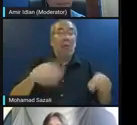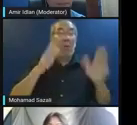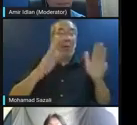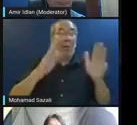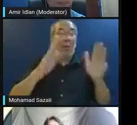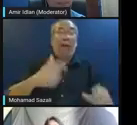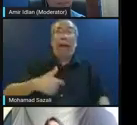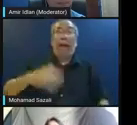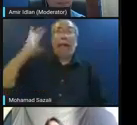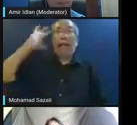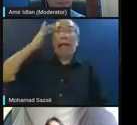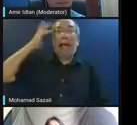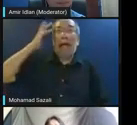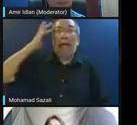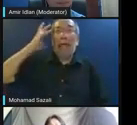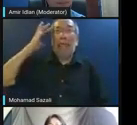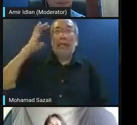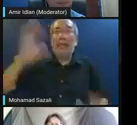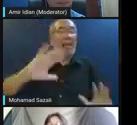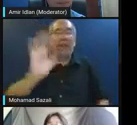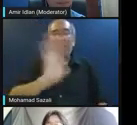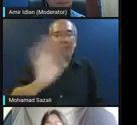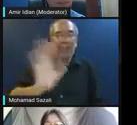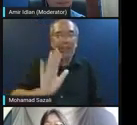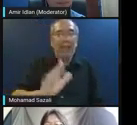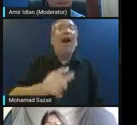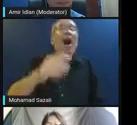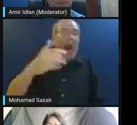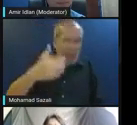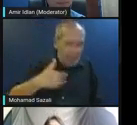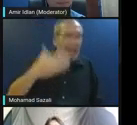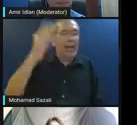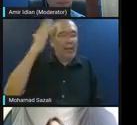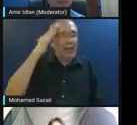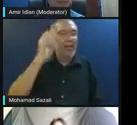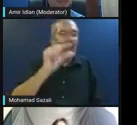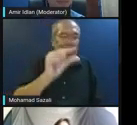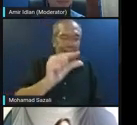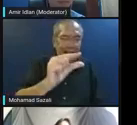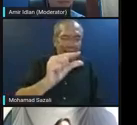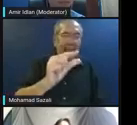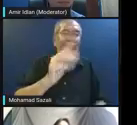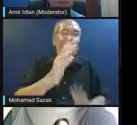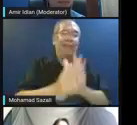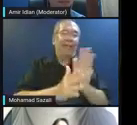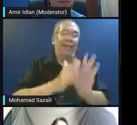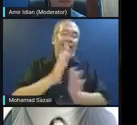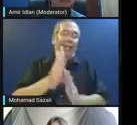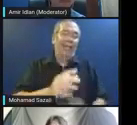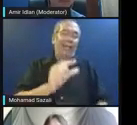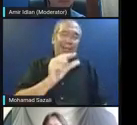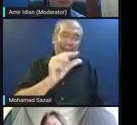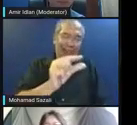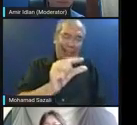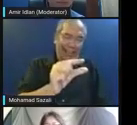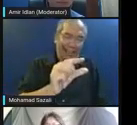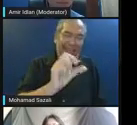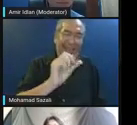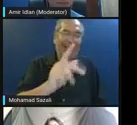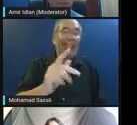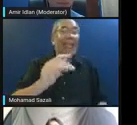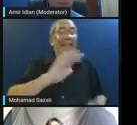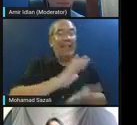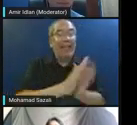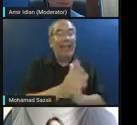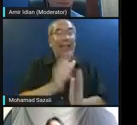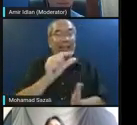or it might be not the standard one. So basically, you already have sign language in you,